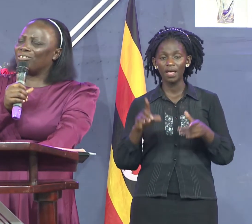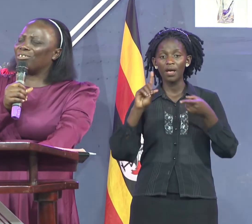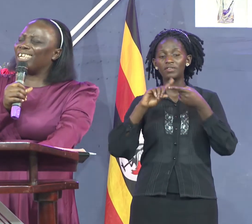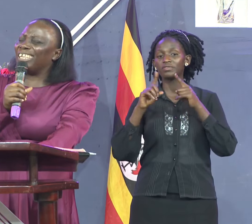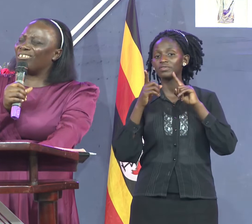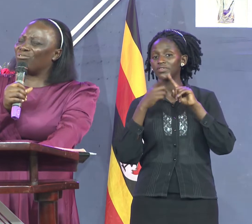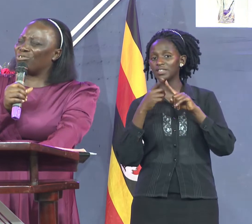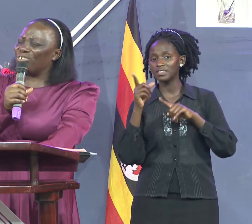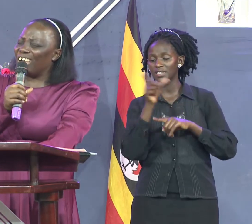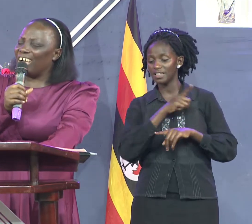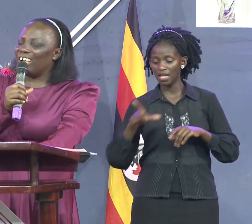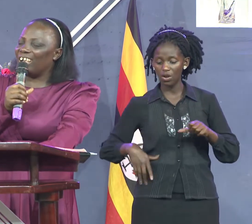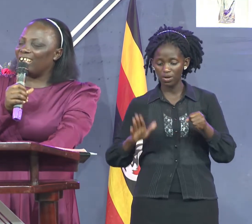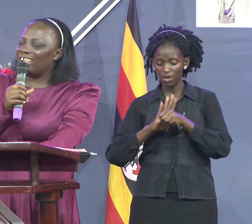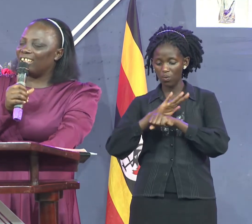Lord.